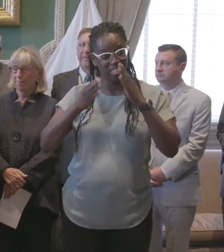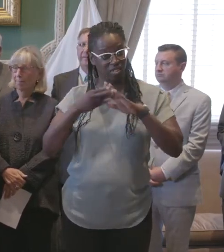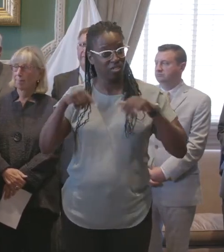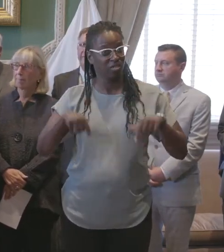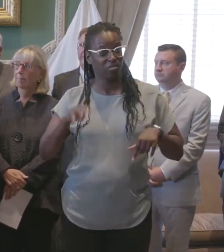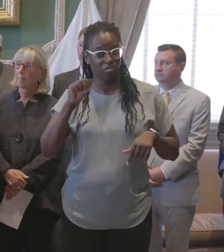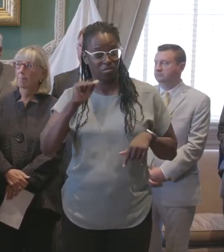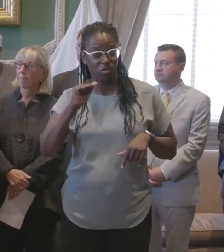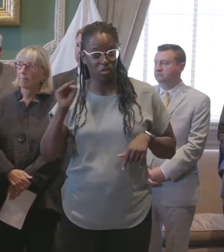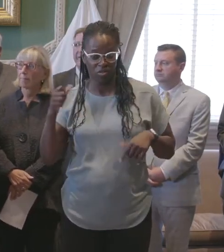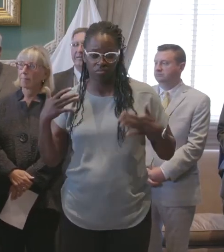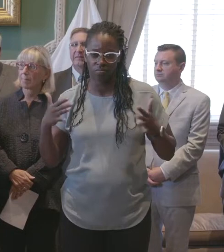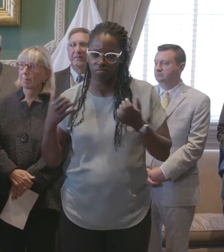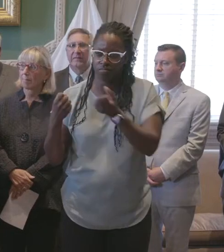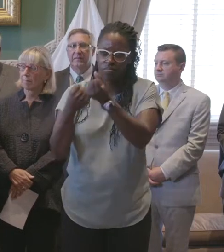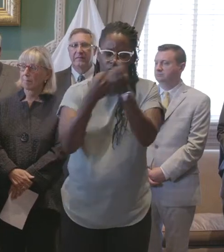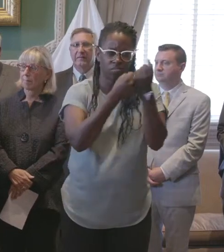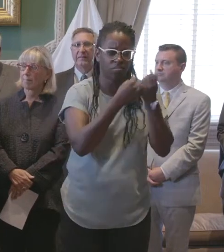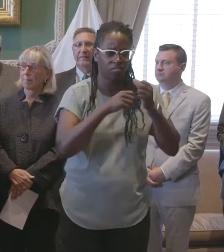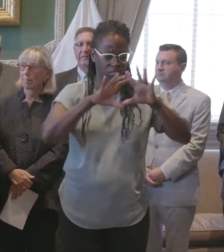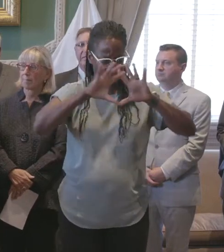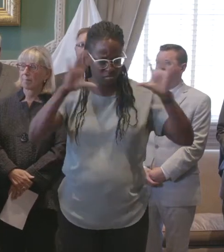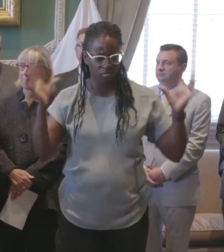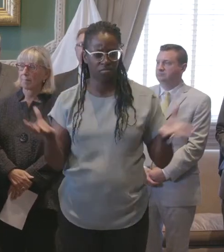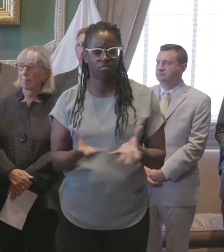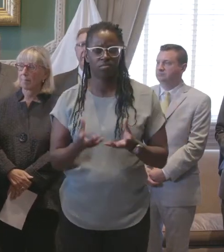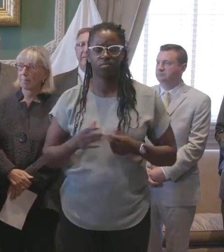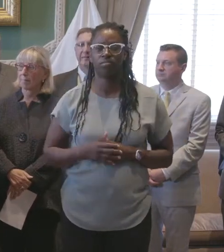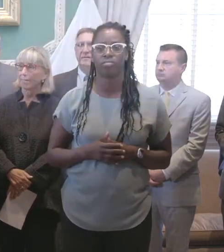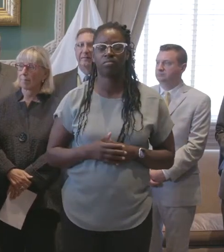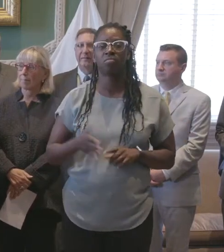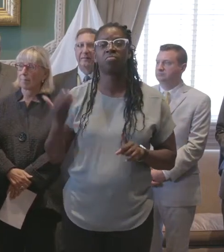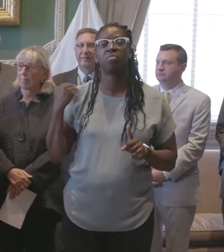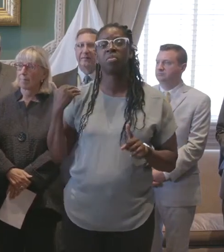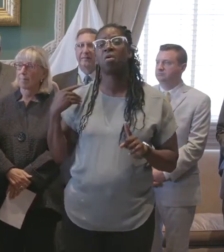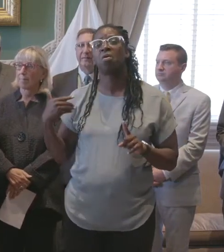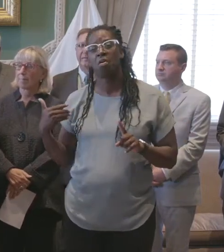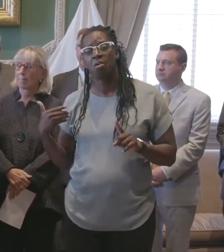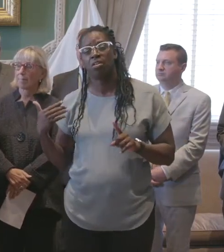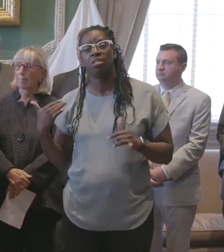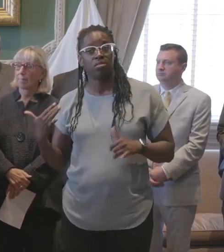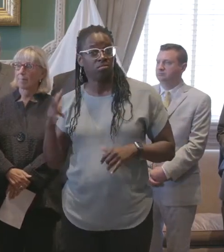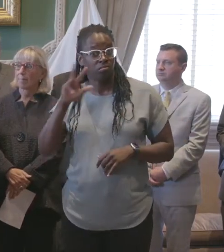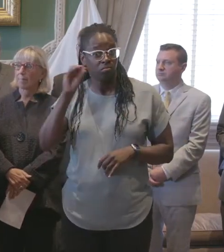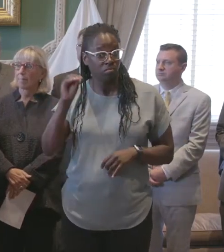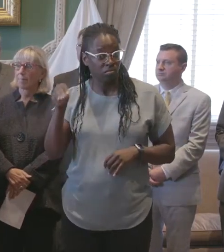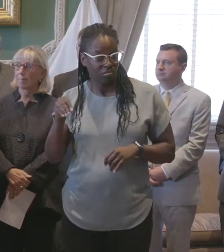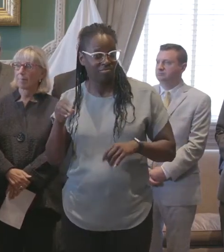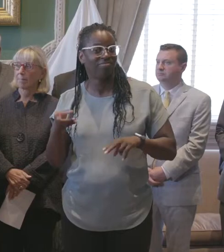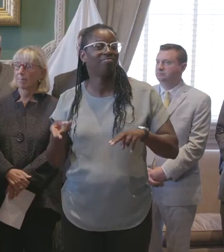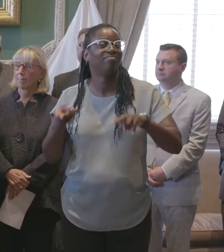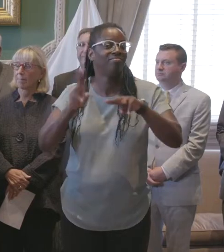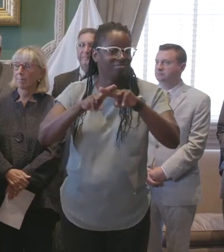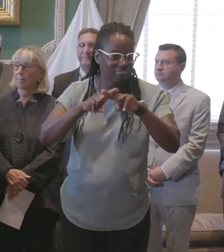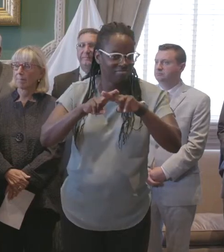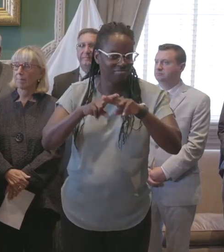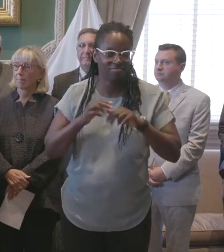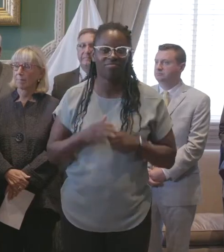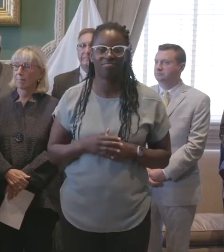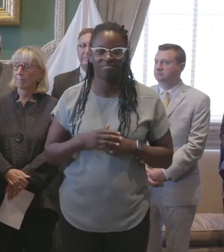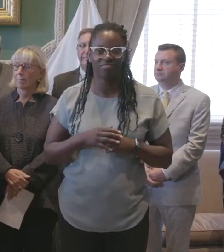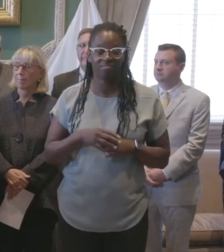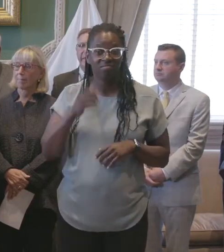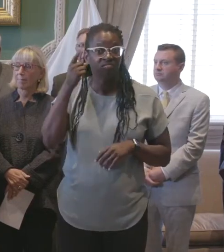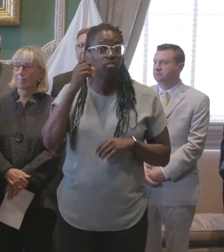3% increase over FY24 in unrestricted government aid to municipalities for a total of over $1.3